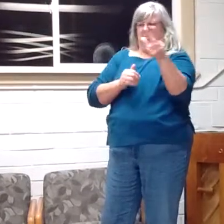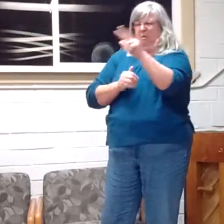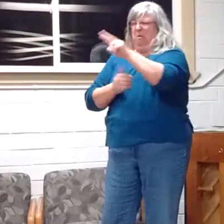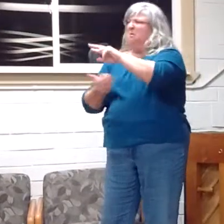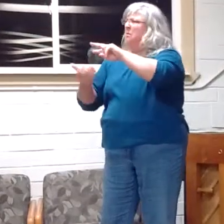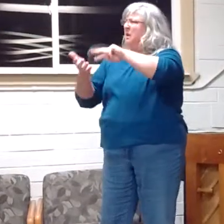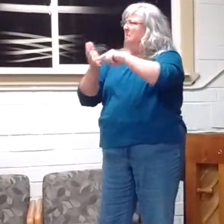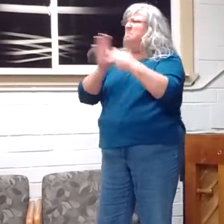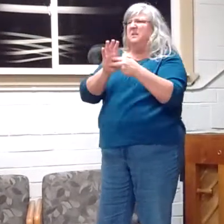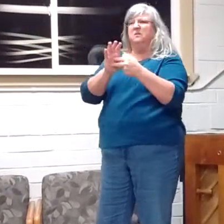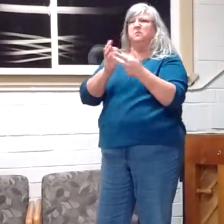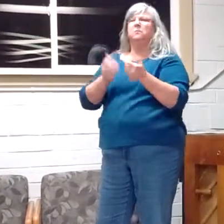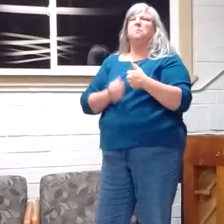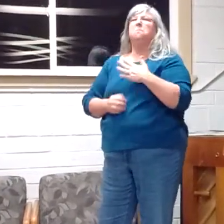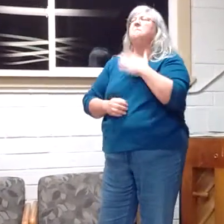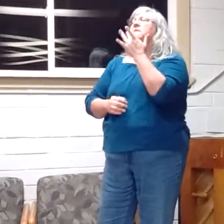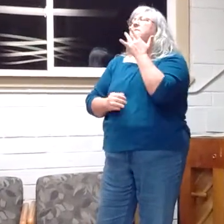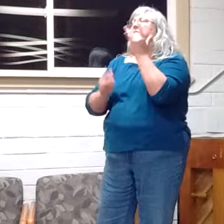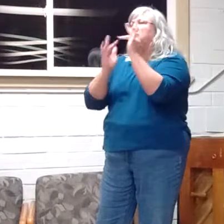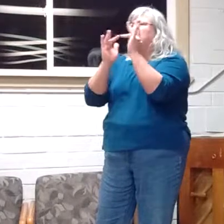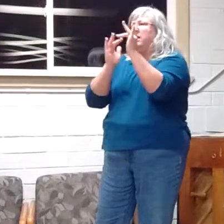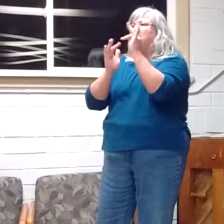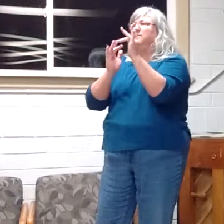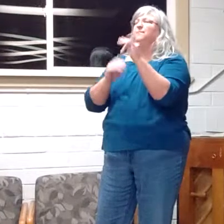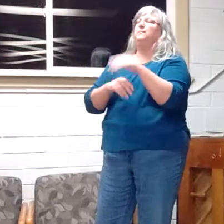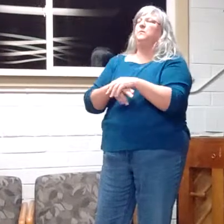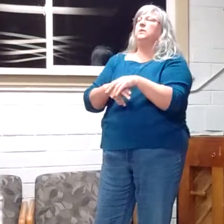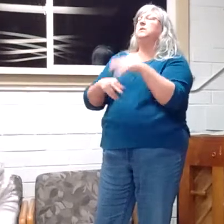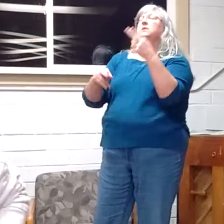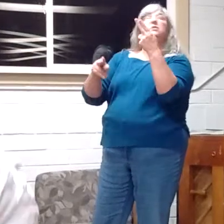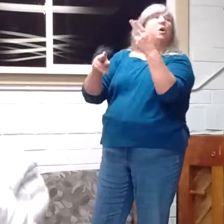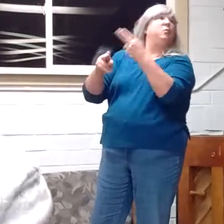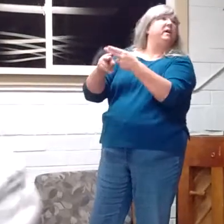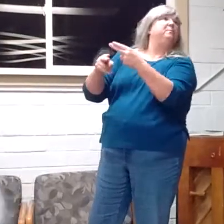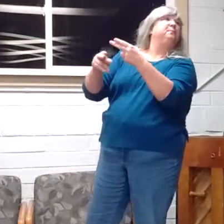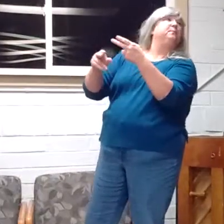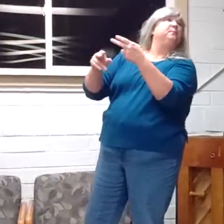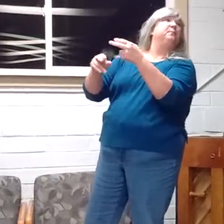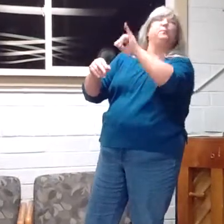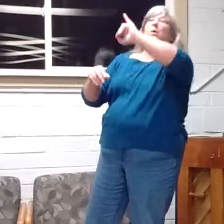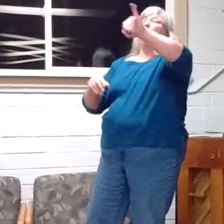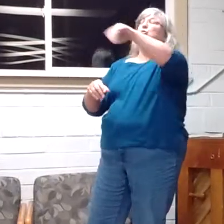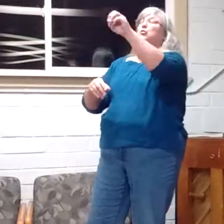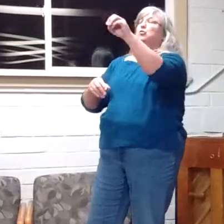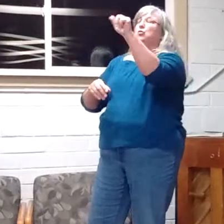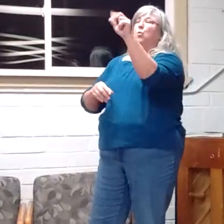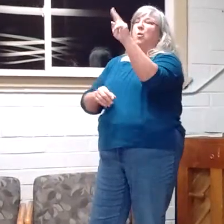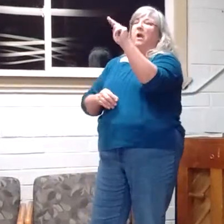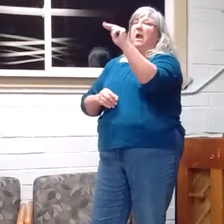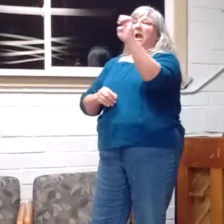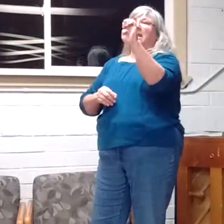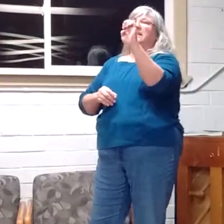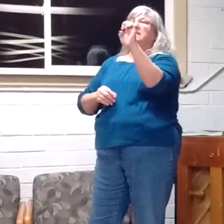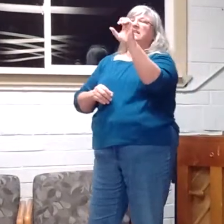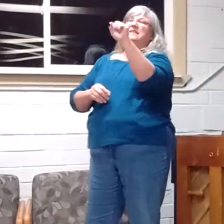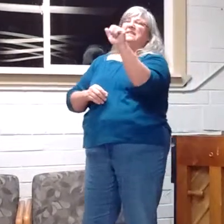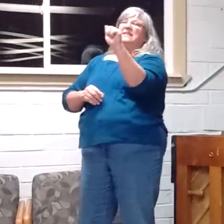And there's a favorite site that I go to, and it's called Joanne Sacred Scribes. It's called what? Joanne Sacred Scribes.